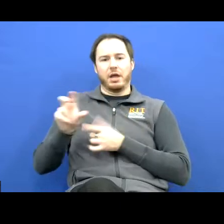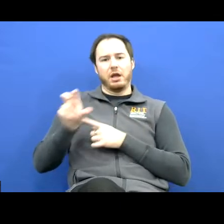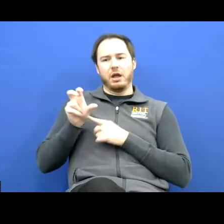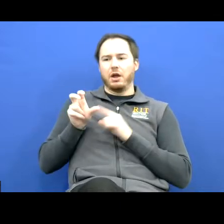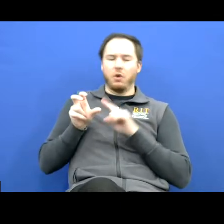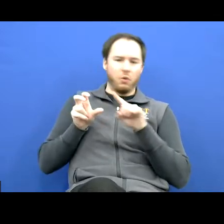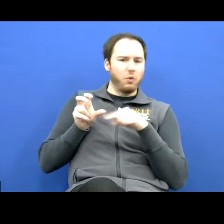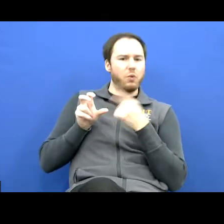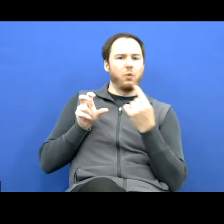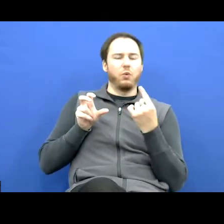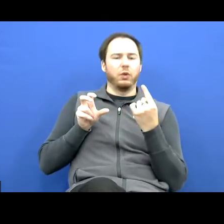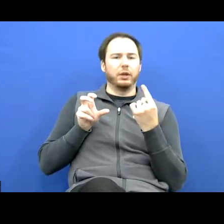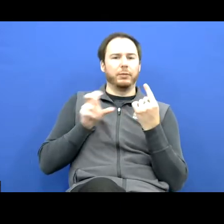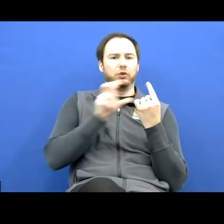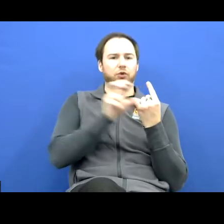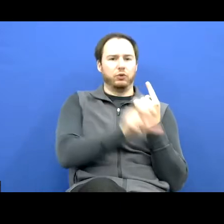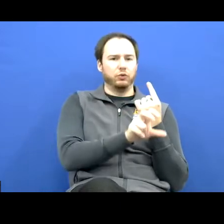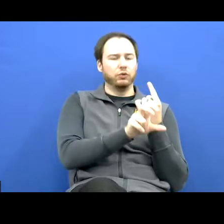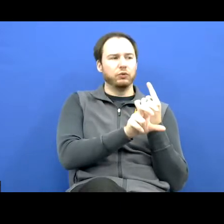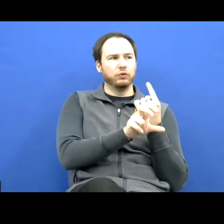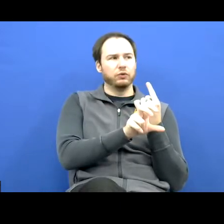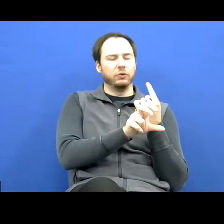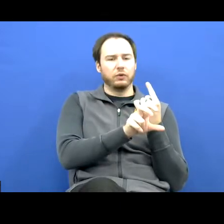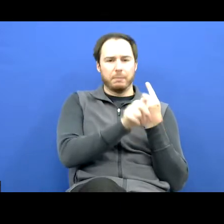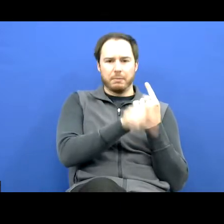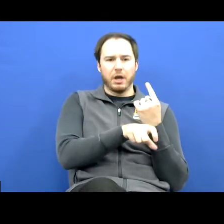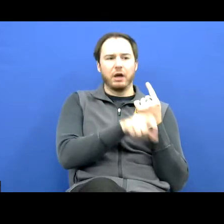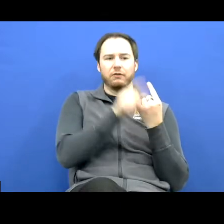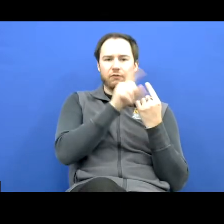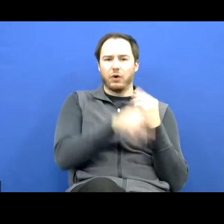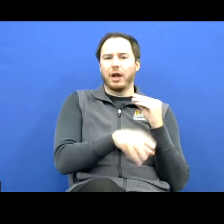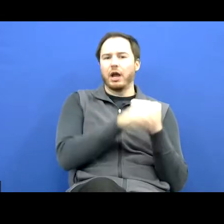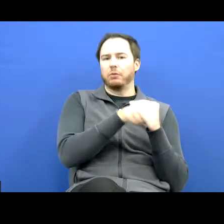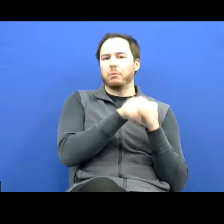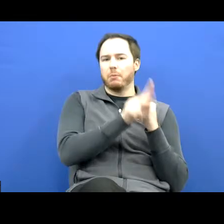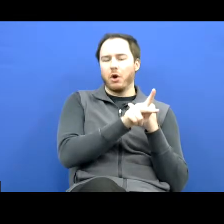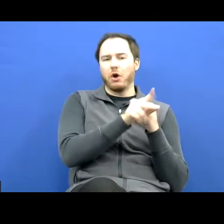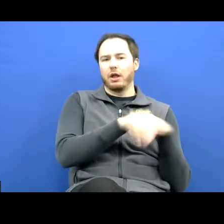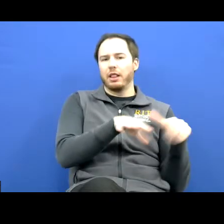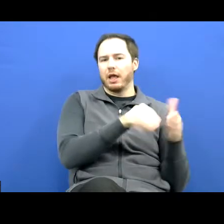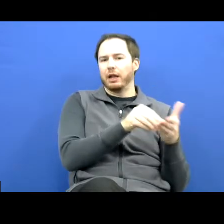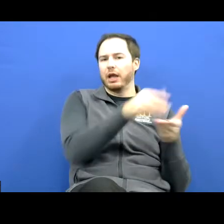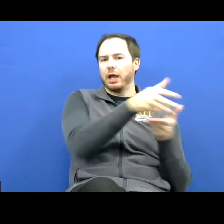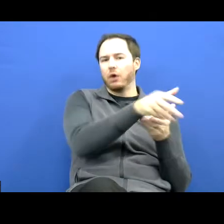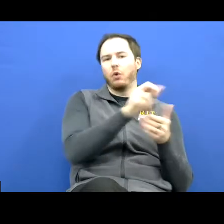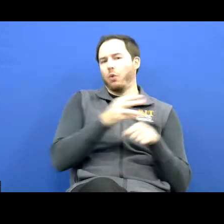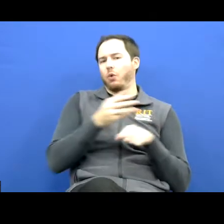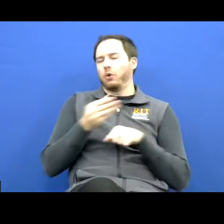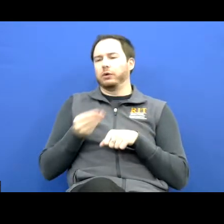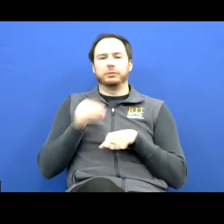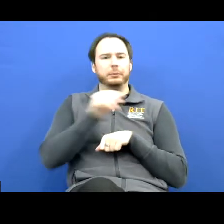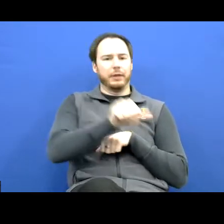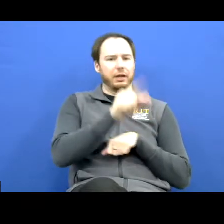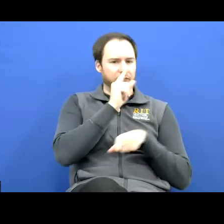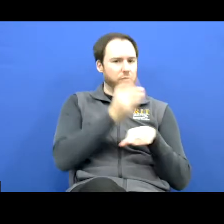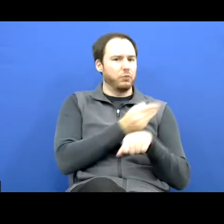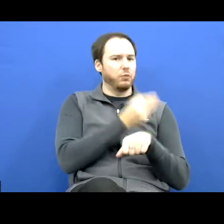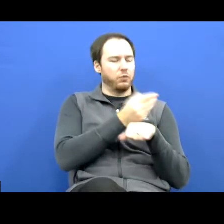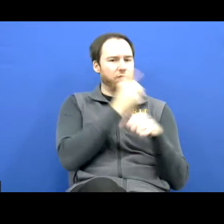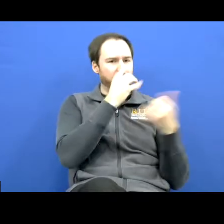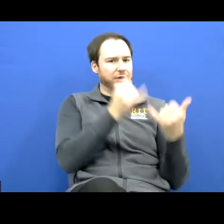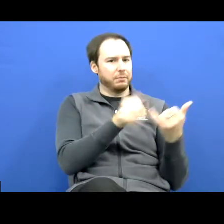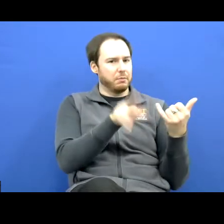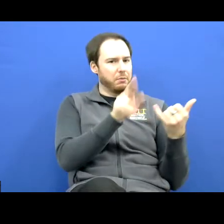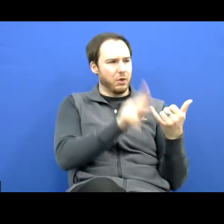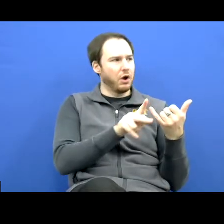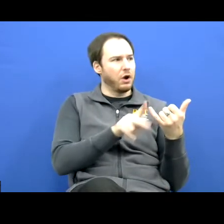for either additional park land acquisition or improvements to existing park. Well, I'm